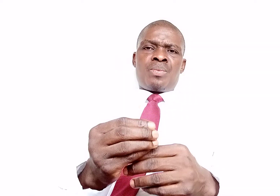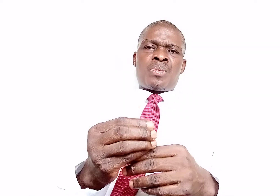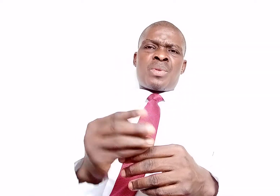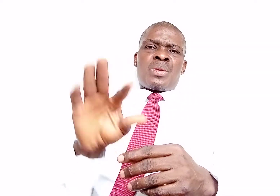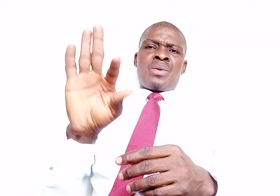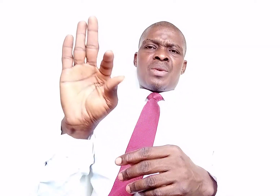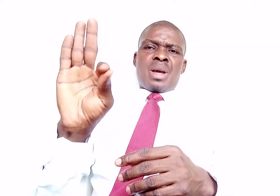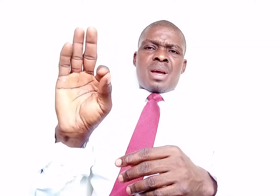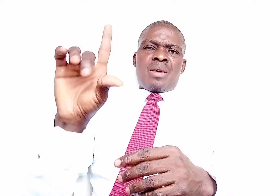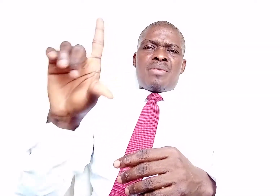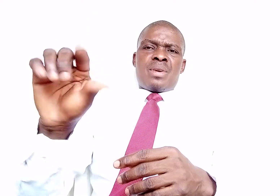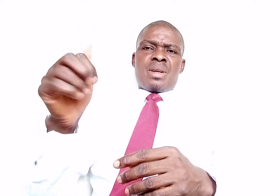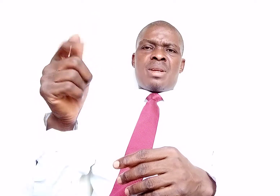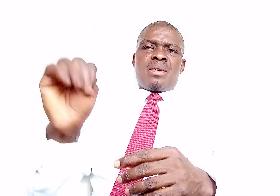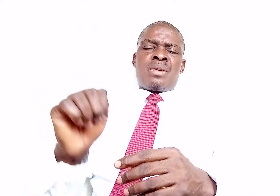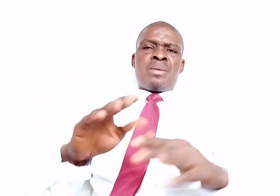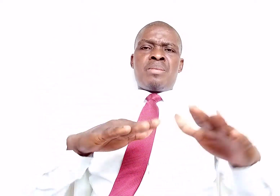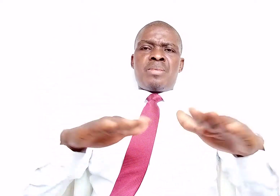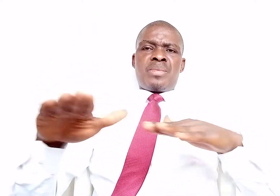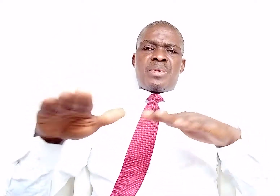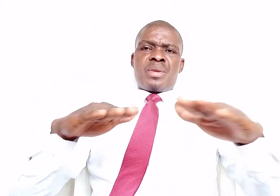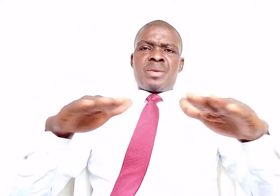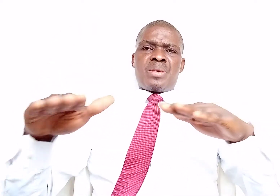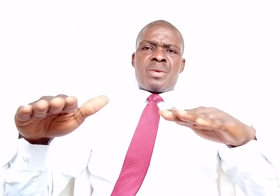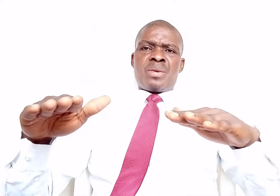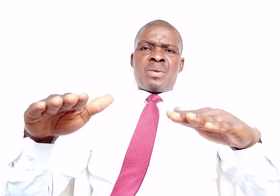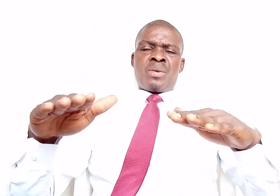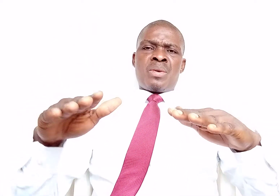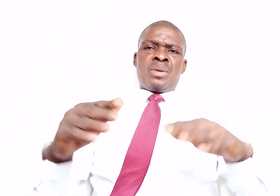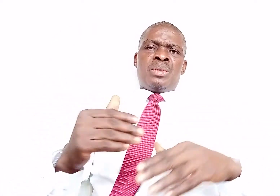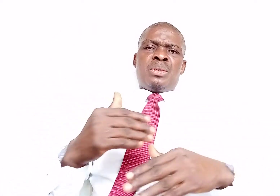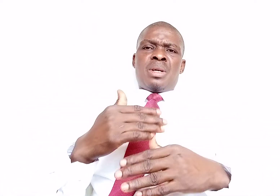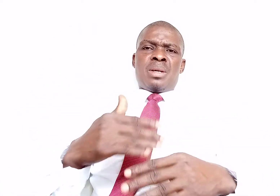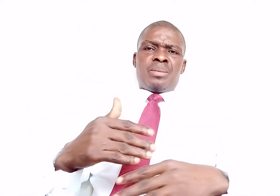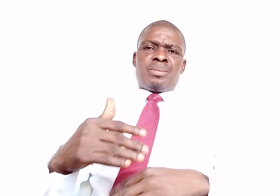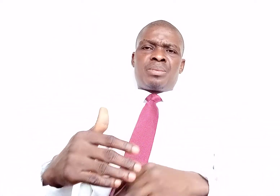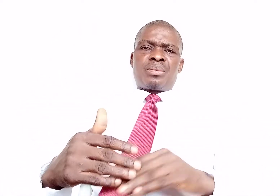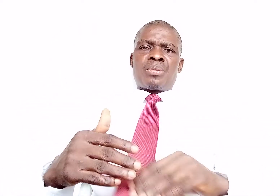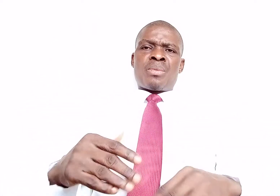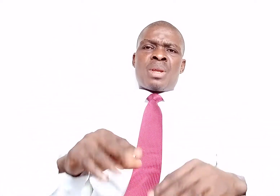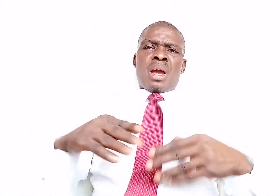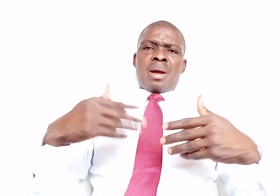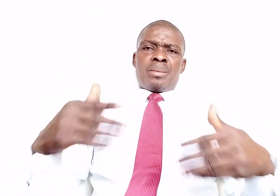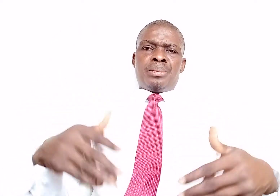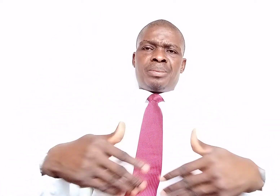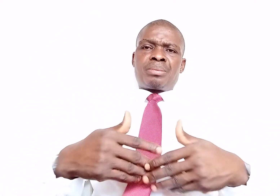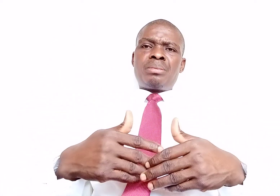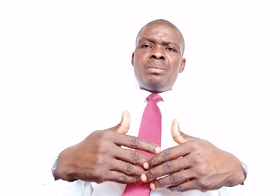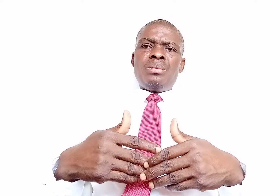flavor, behavior, splendor, glamour,